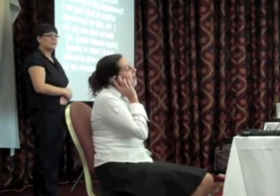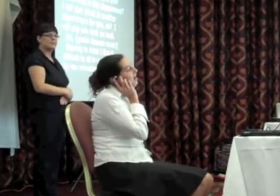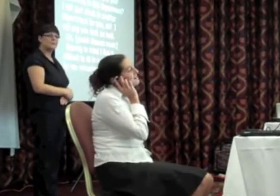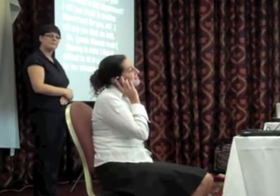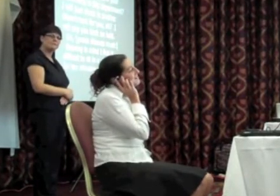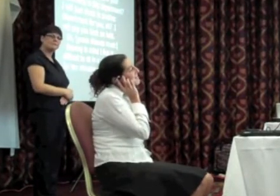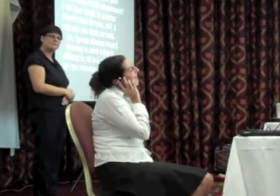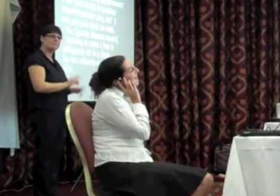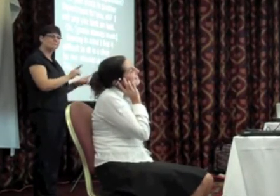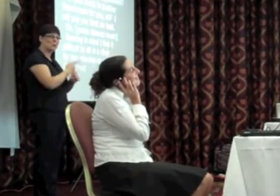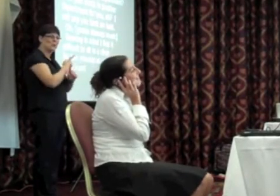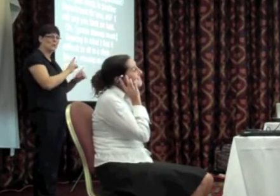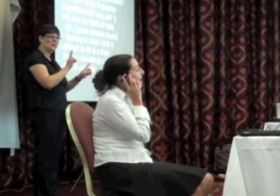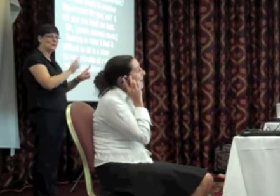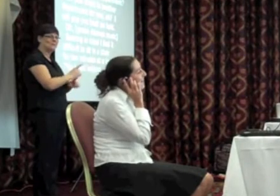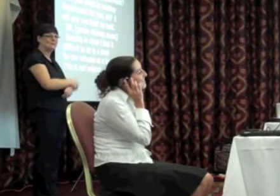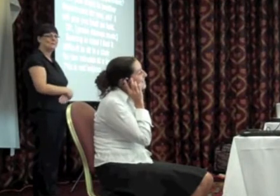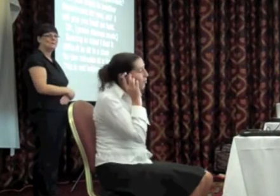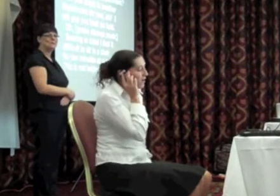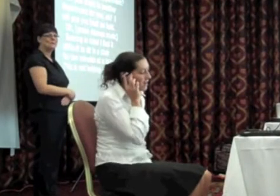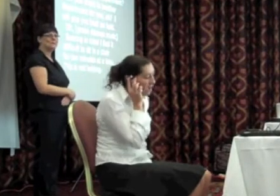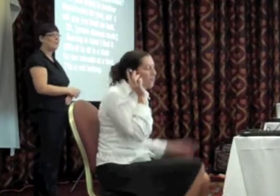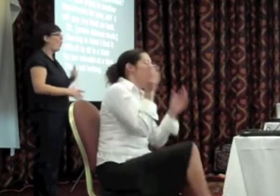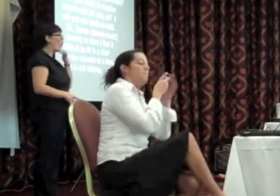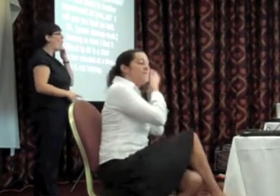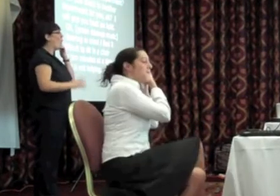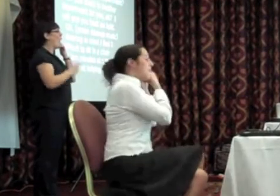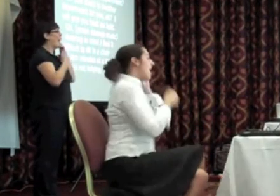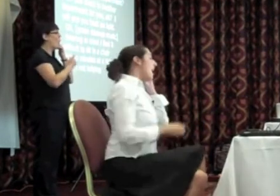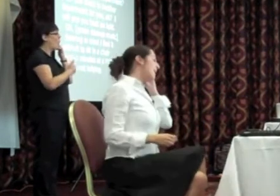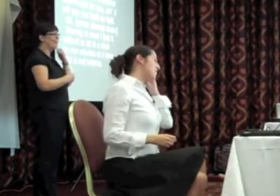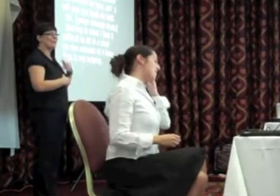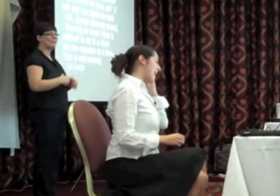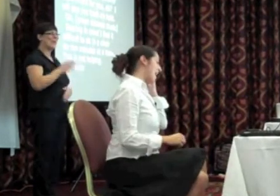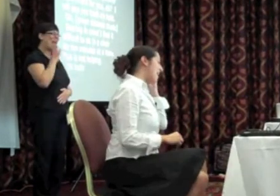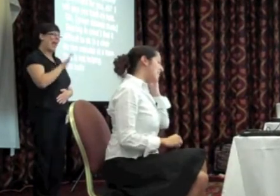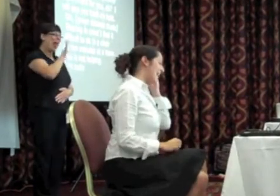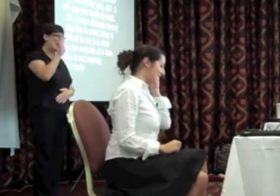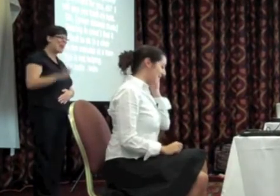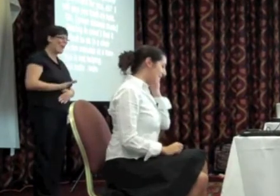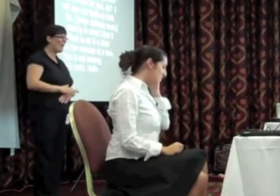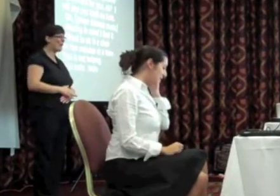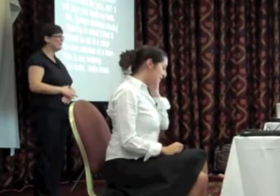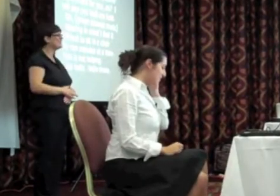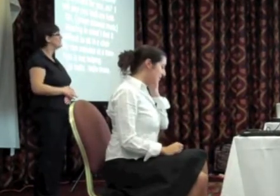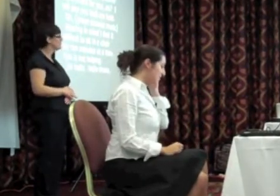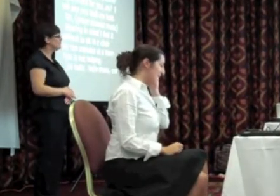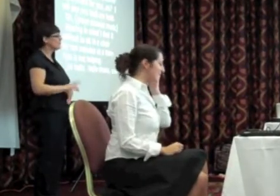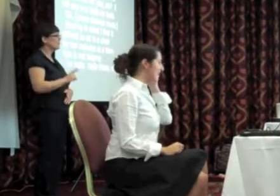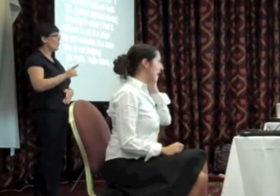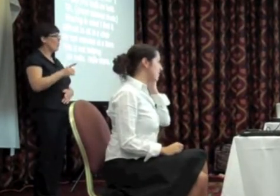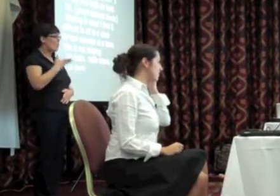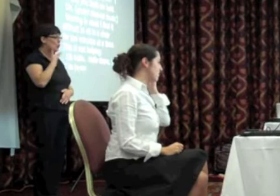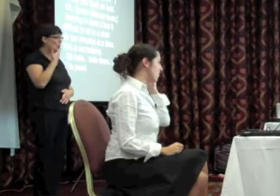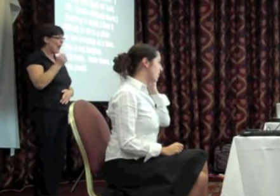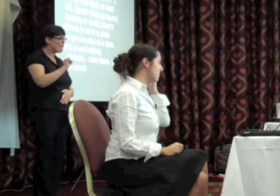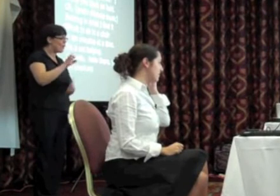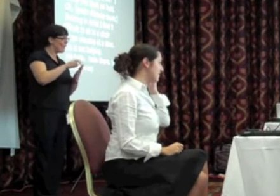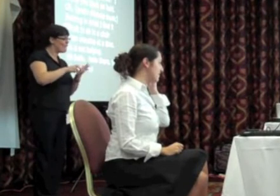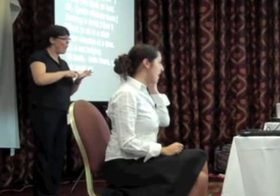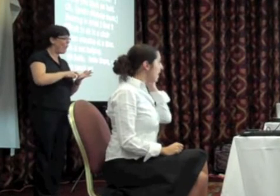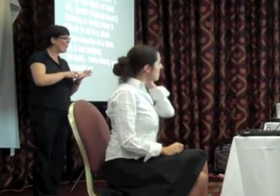Dun, dun, dun, dun, dun, dun, dun, dun. Oh, hello. Hello there. Yes, it appears that we don't actually have